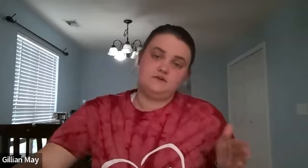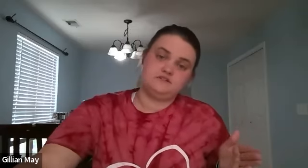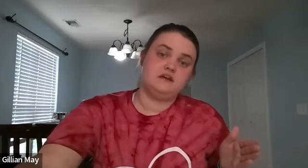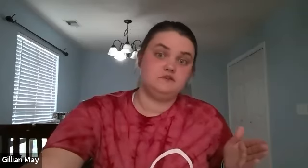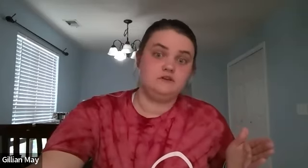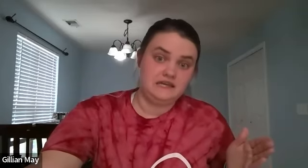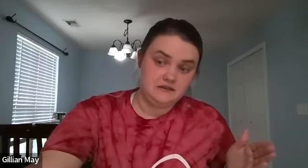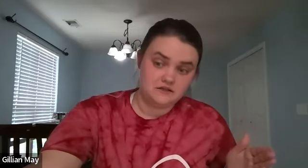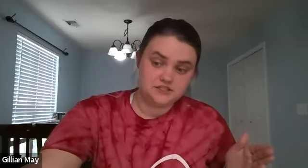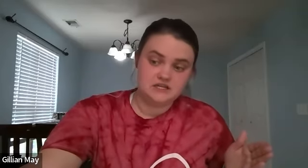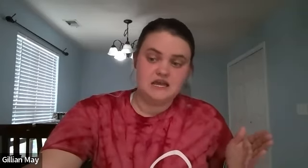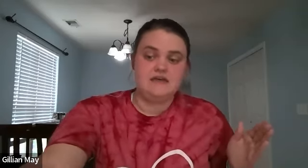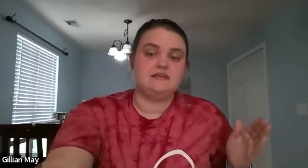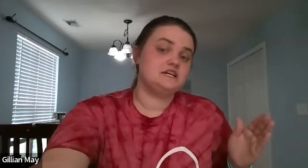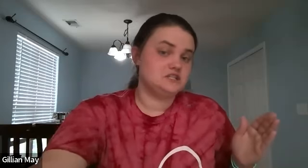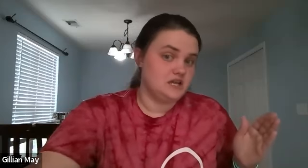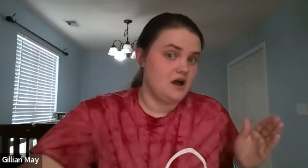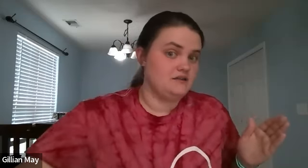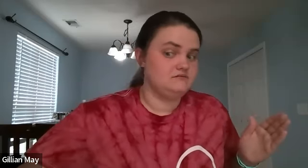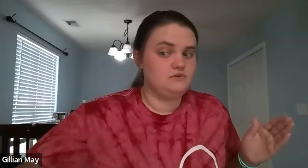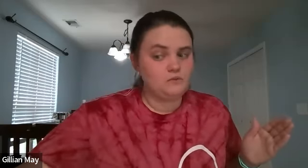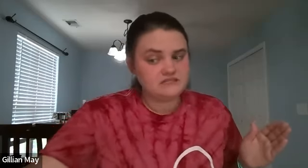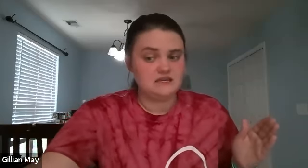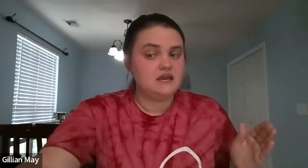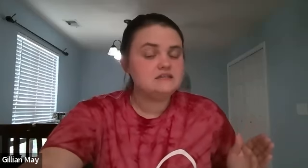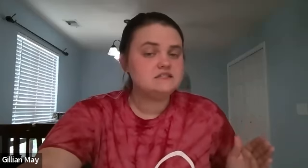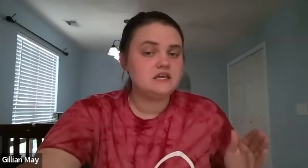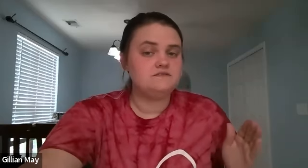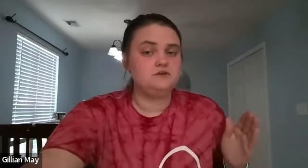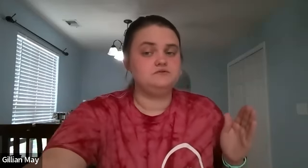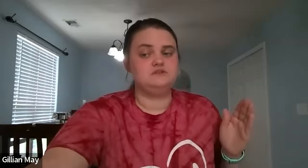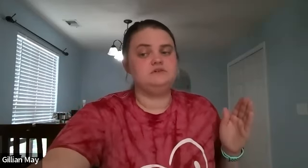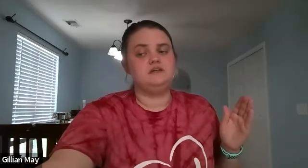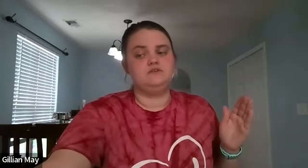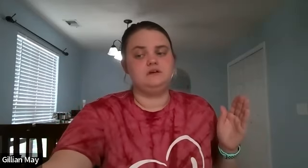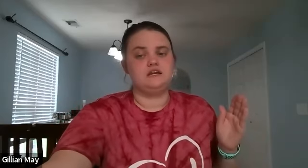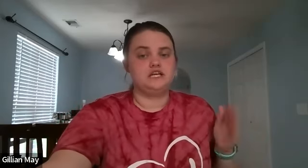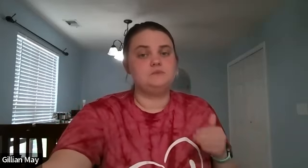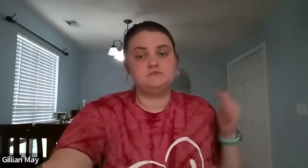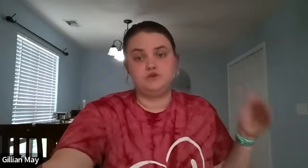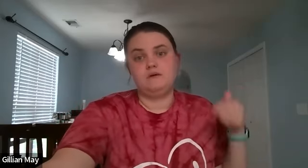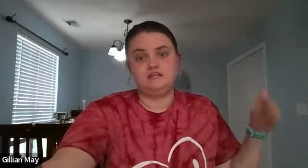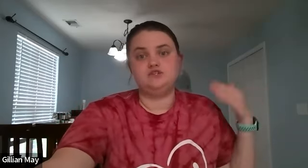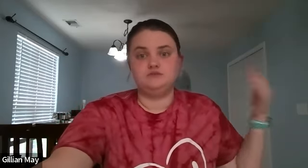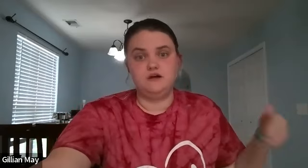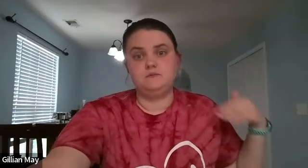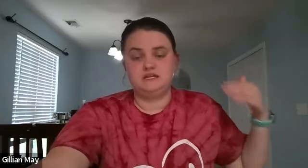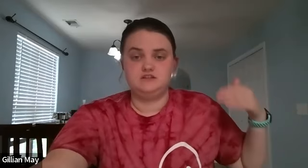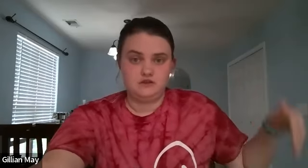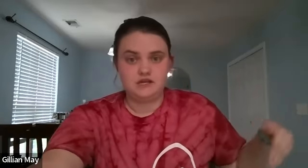focus on ever learning English. And that's actually not always the case. If you do it, you can actually help them grow and to develop into their